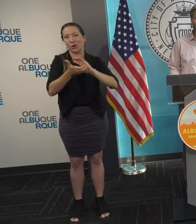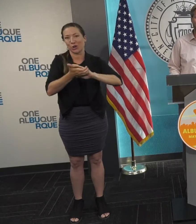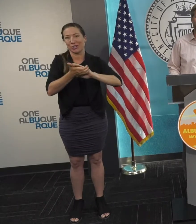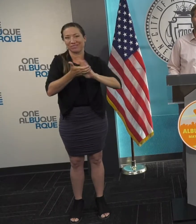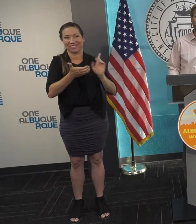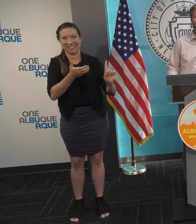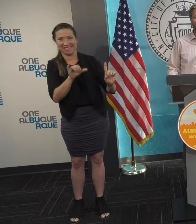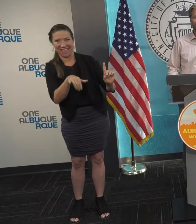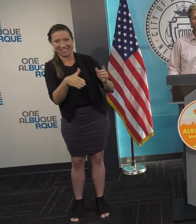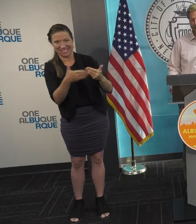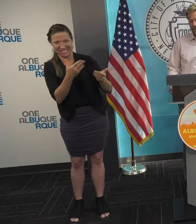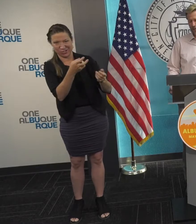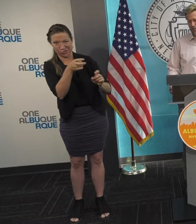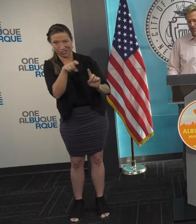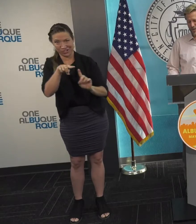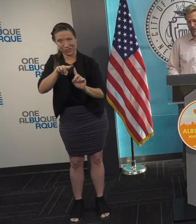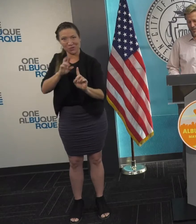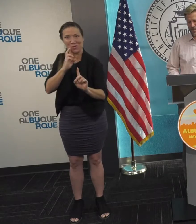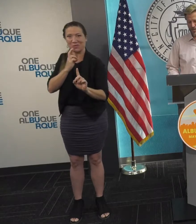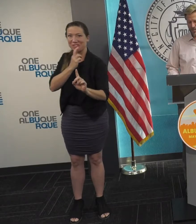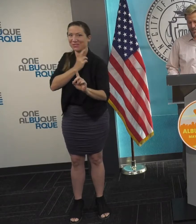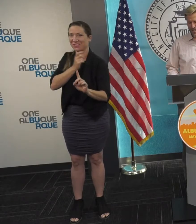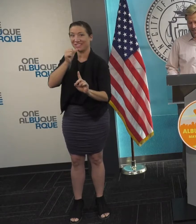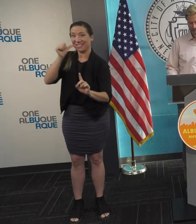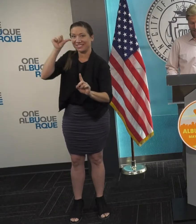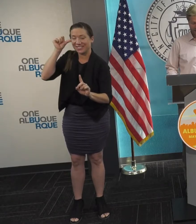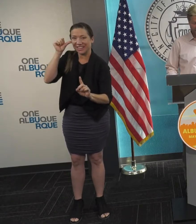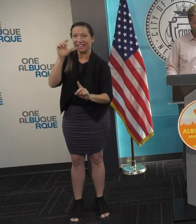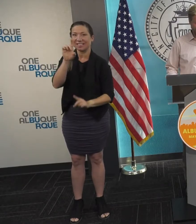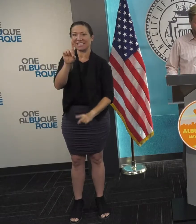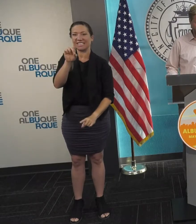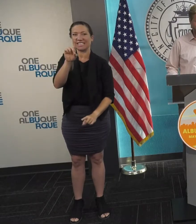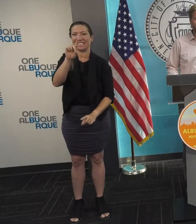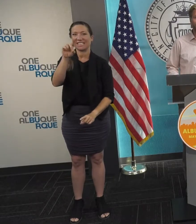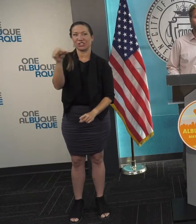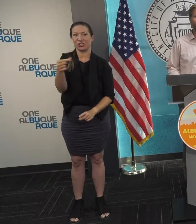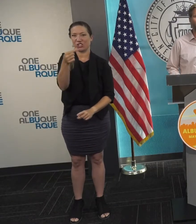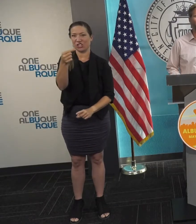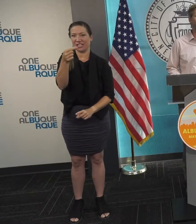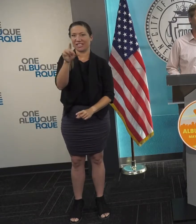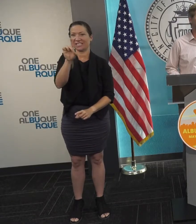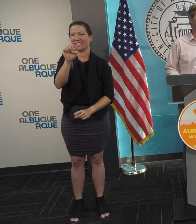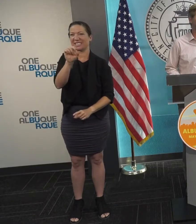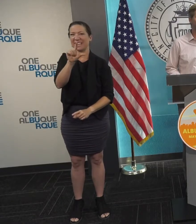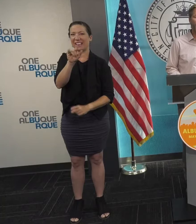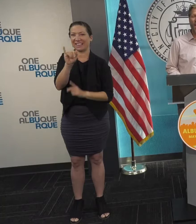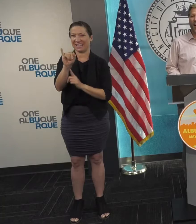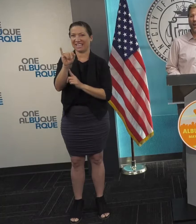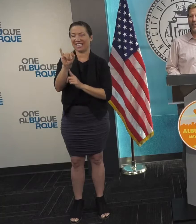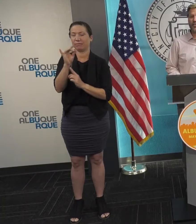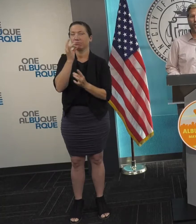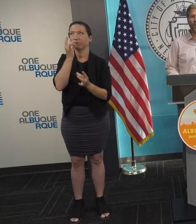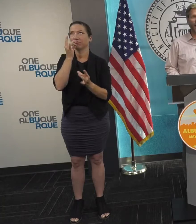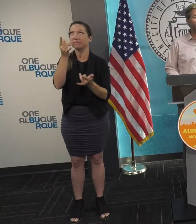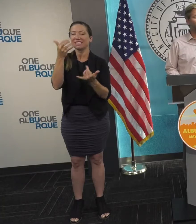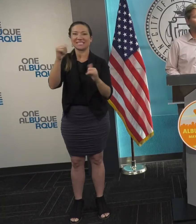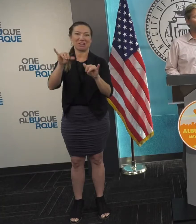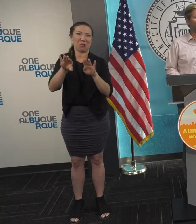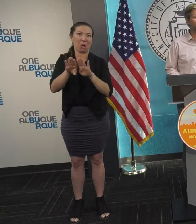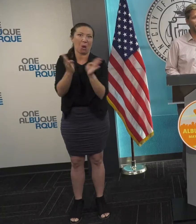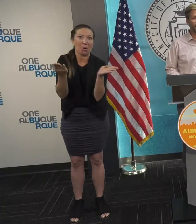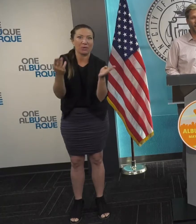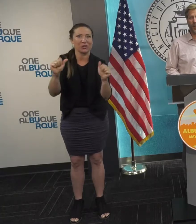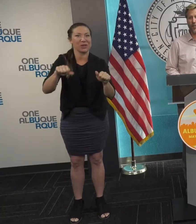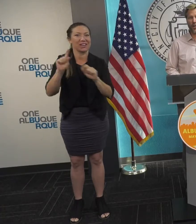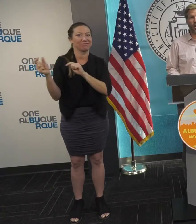a classic, of course, for UNM students, and still open for takeout. All right, so with that, actually, we're